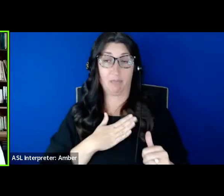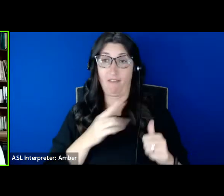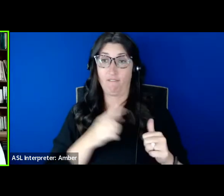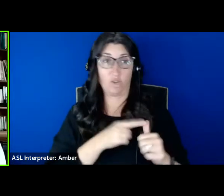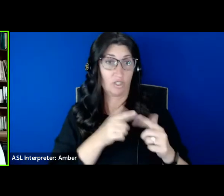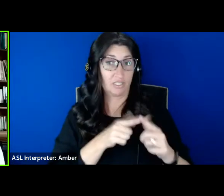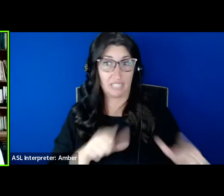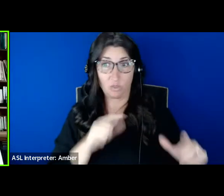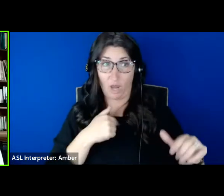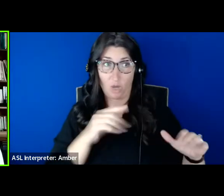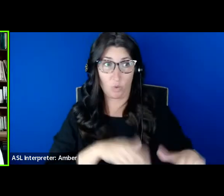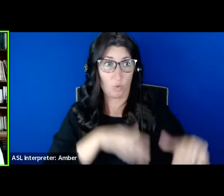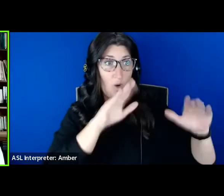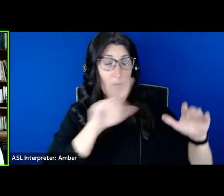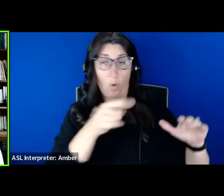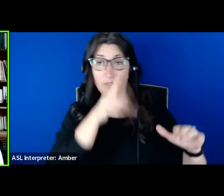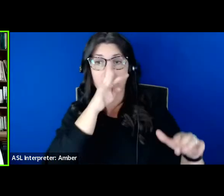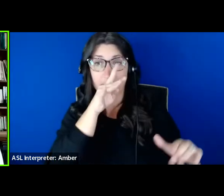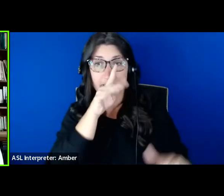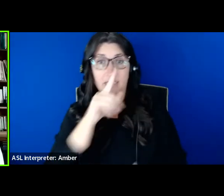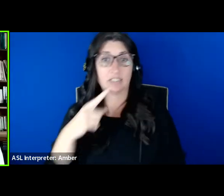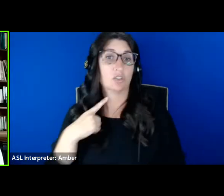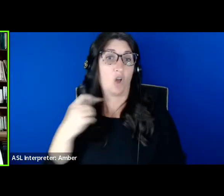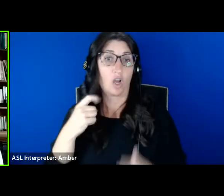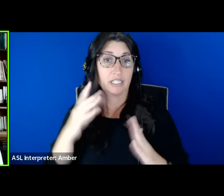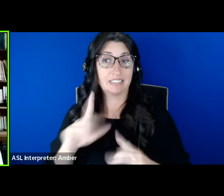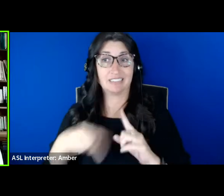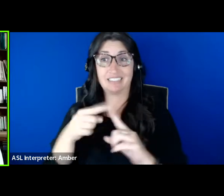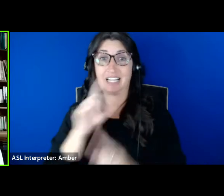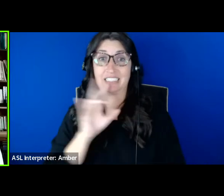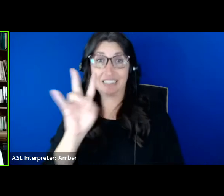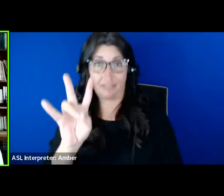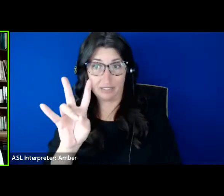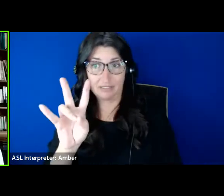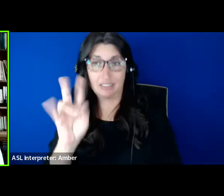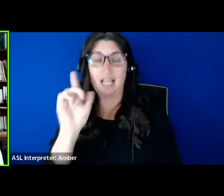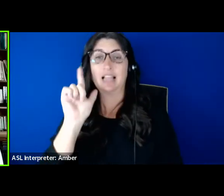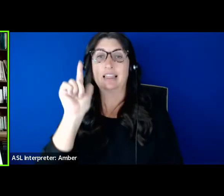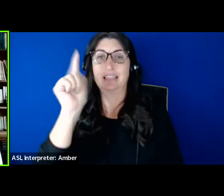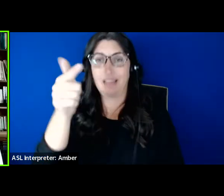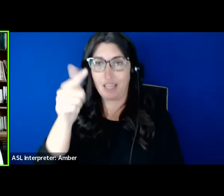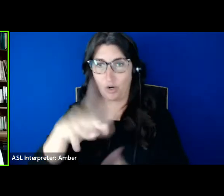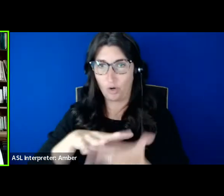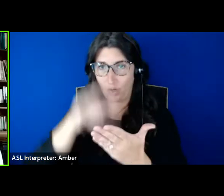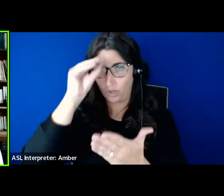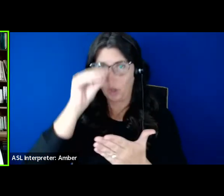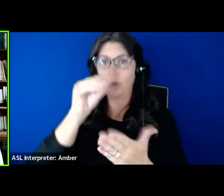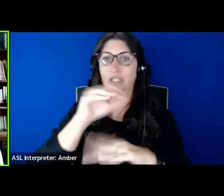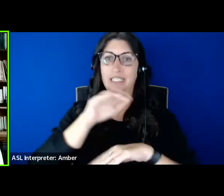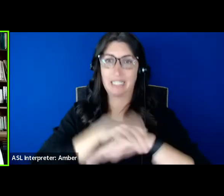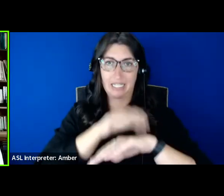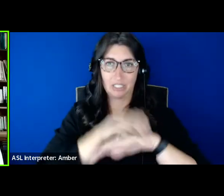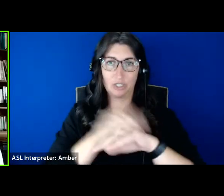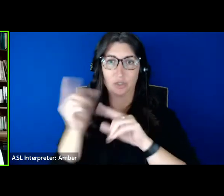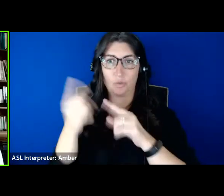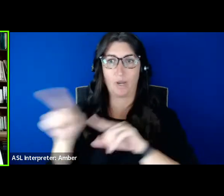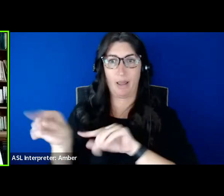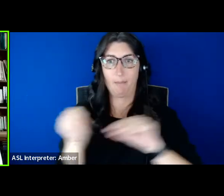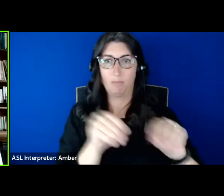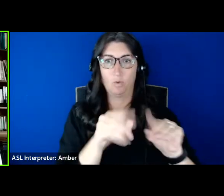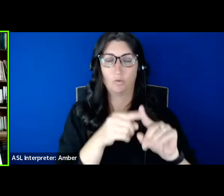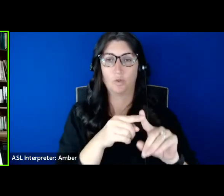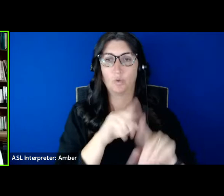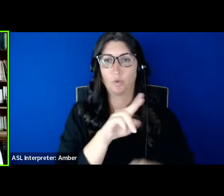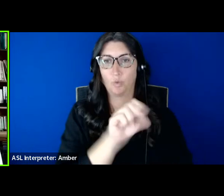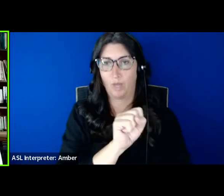up speaking only Tongan until I was 7. And later I learned English when I moved to the U.S. I'm also